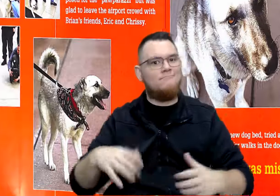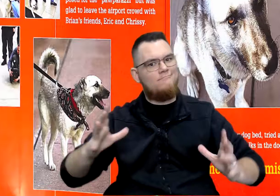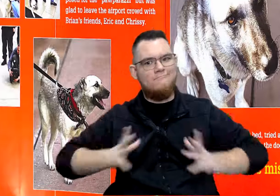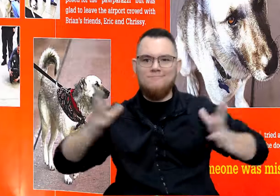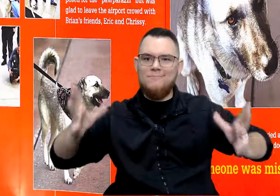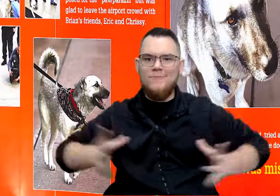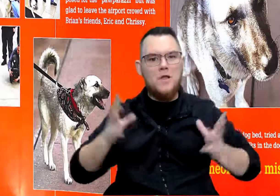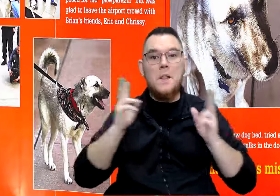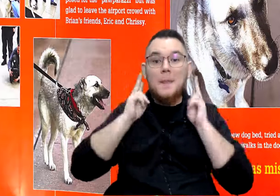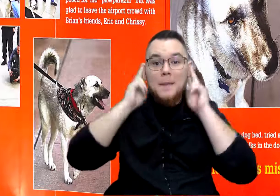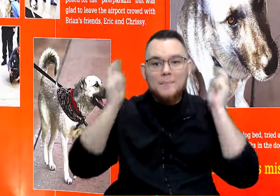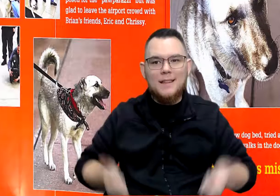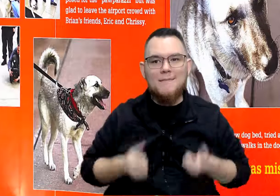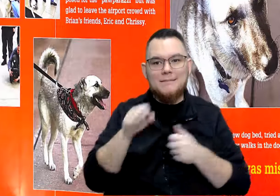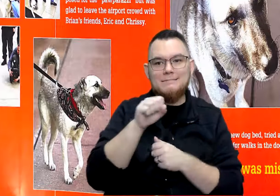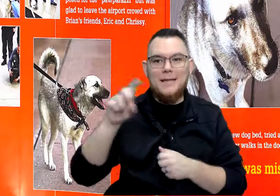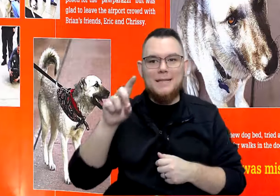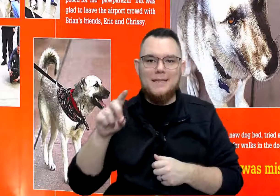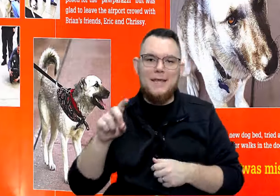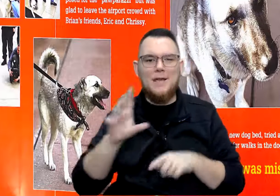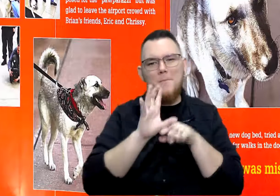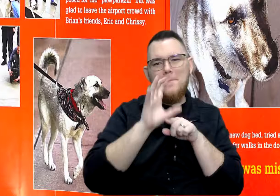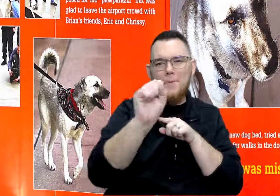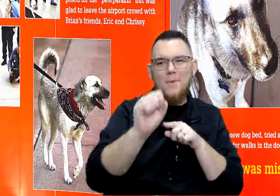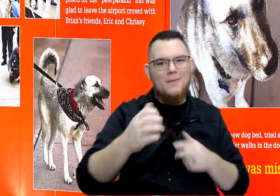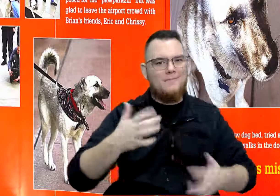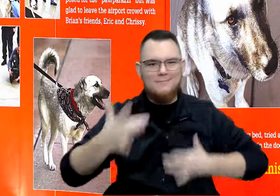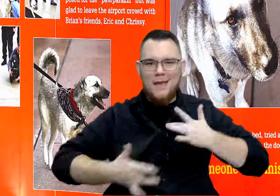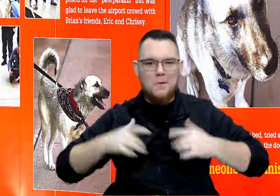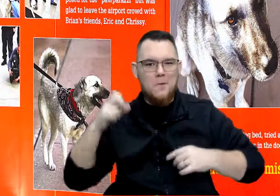star. I can't wait to get home and take him to the beach.